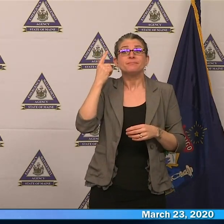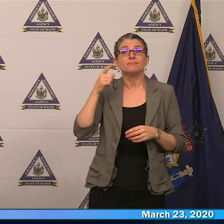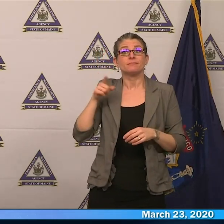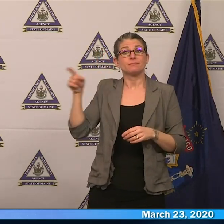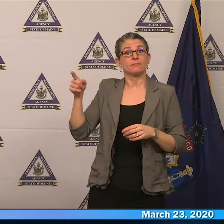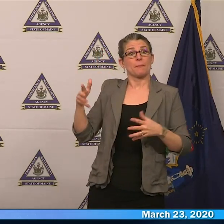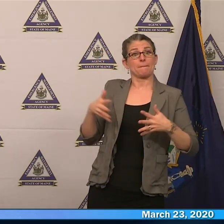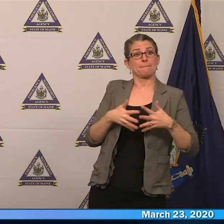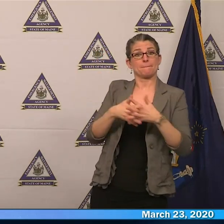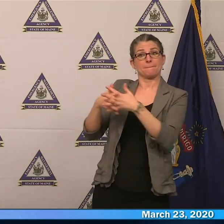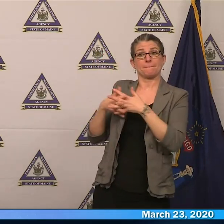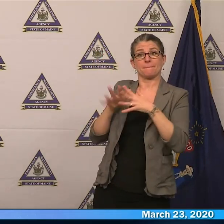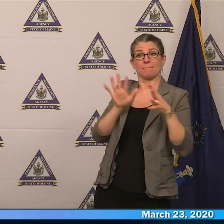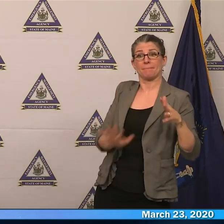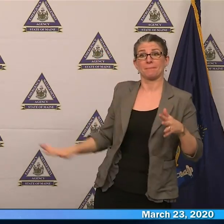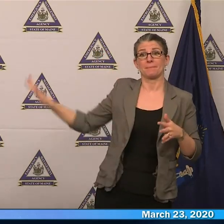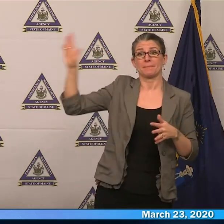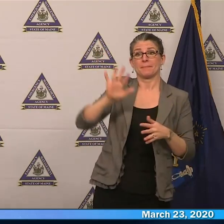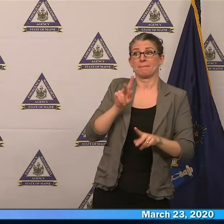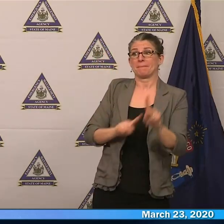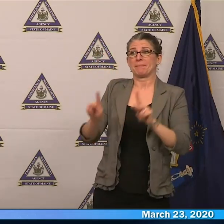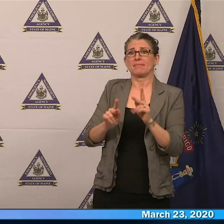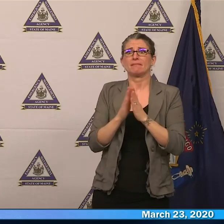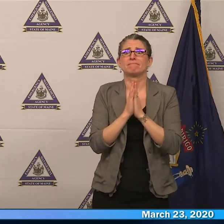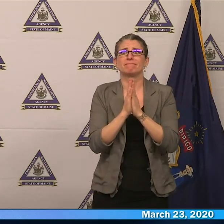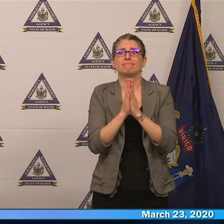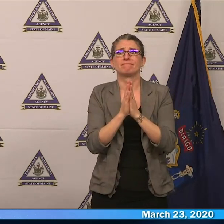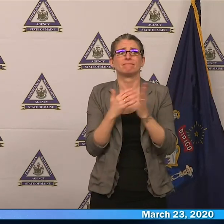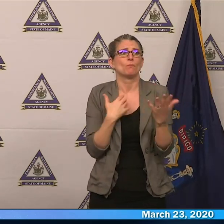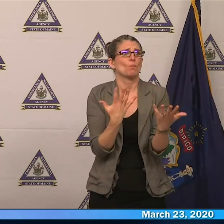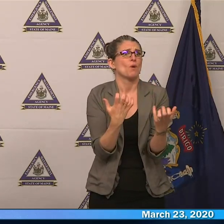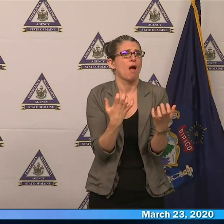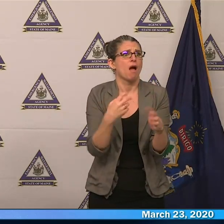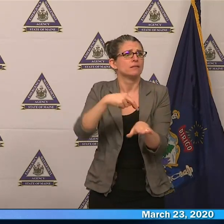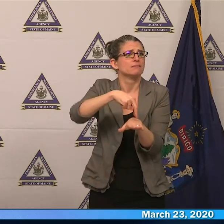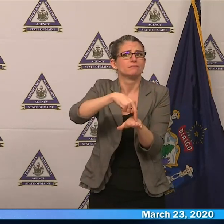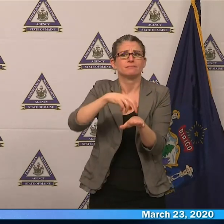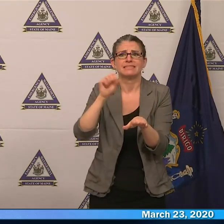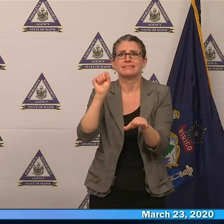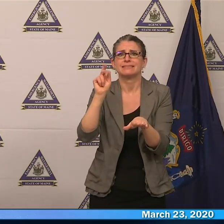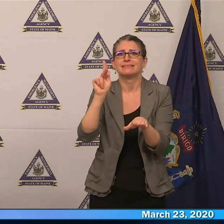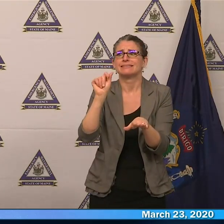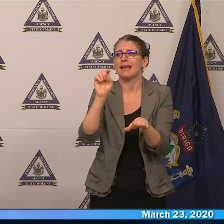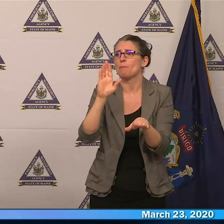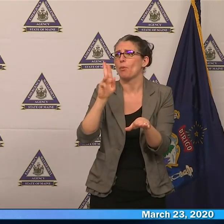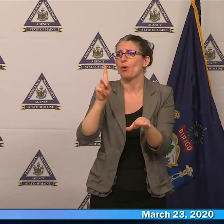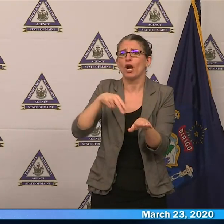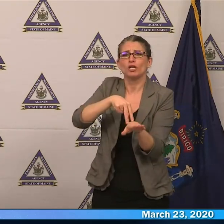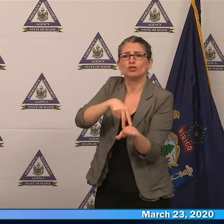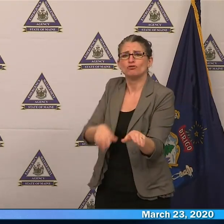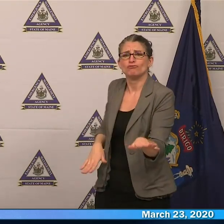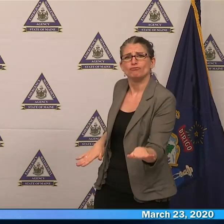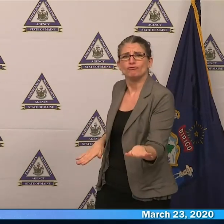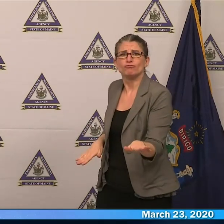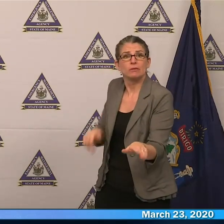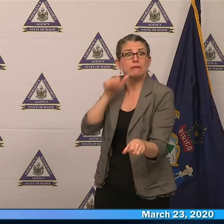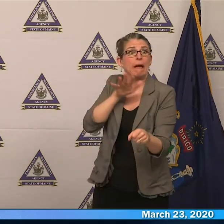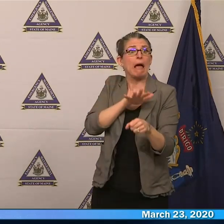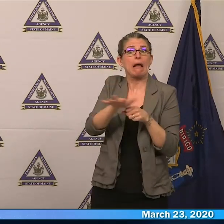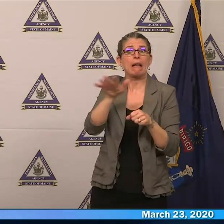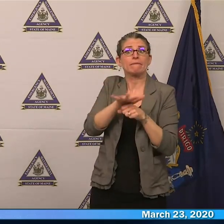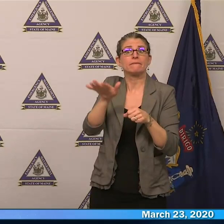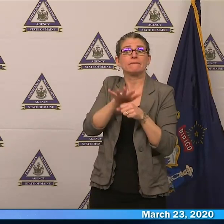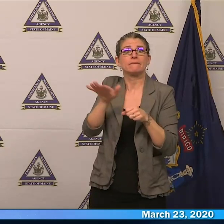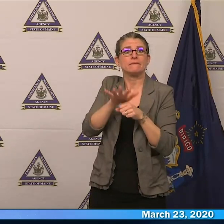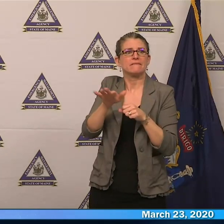The system right now isn't set up for that, although it's getting there. In order to get around this, one of the